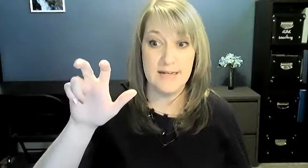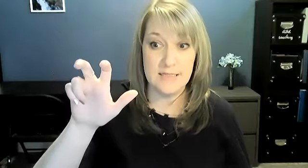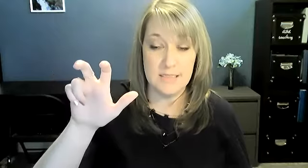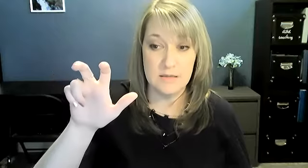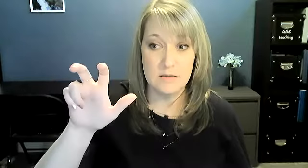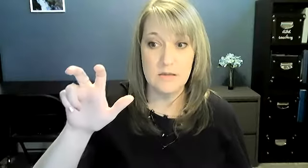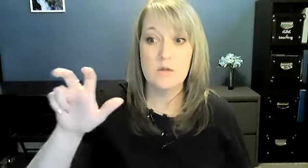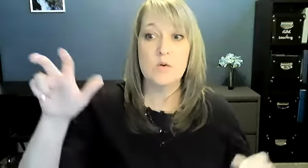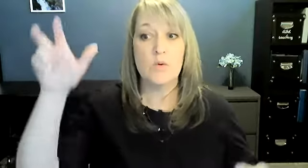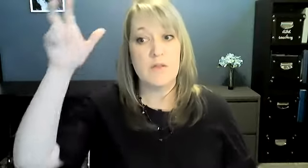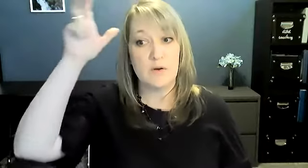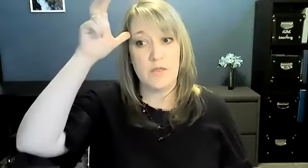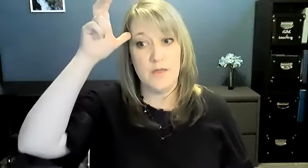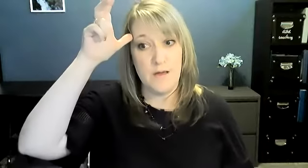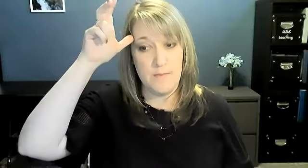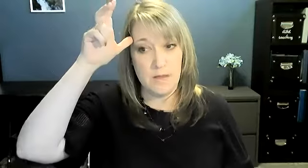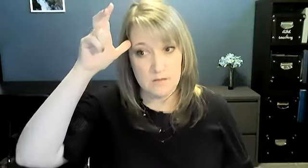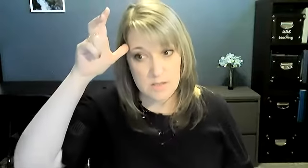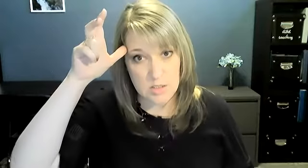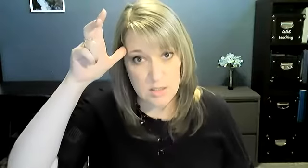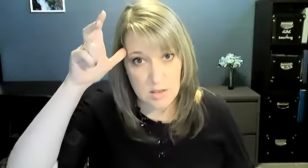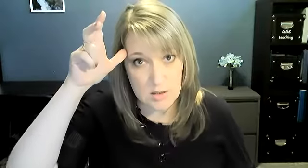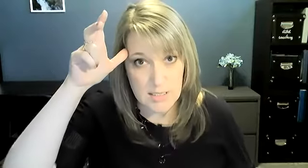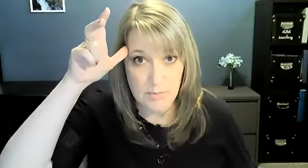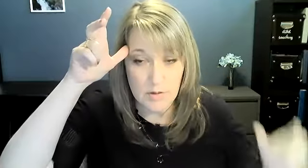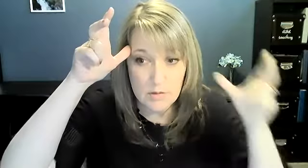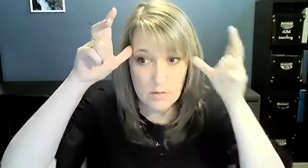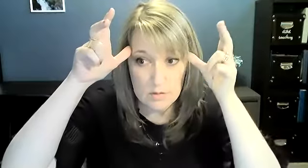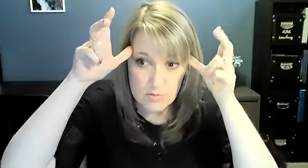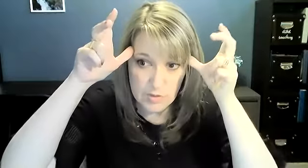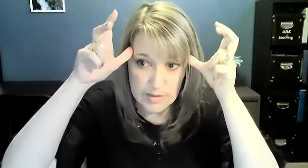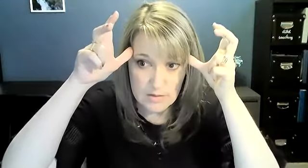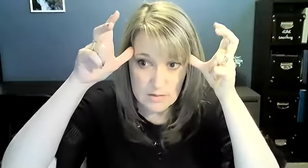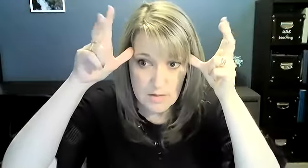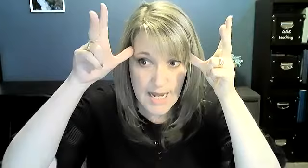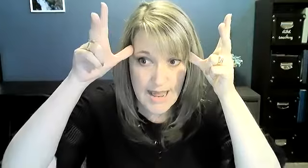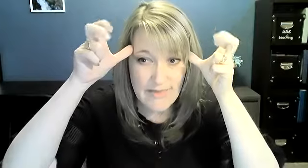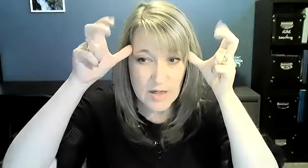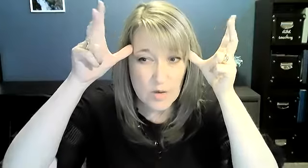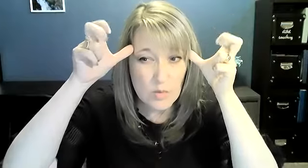bent with your thumb touching your temple, or two-handed, and then you